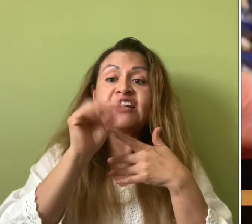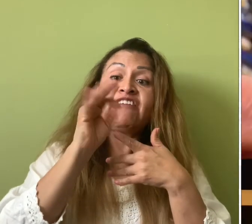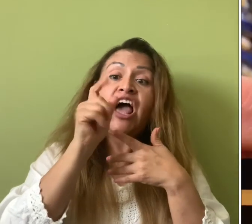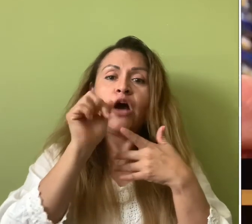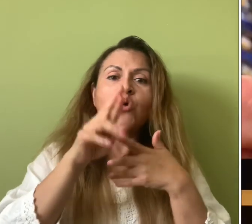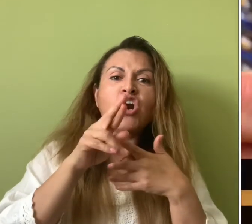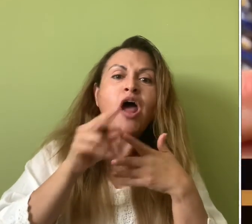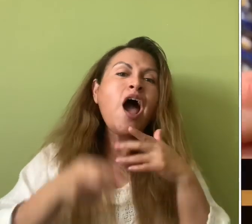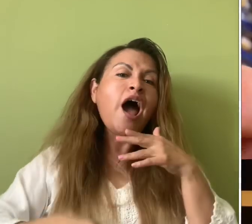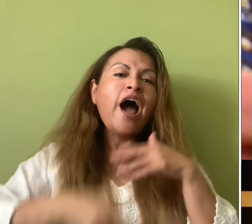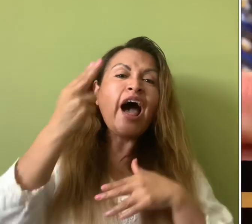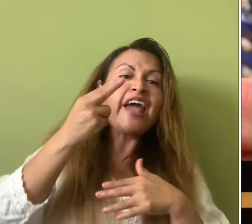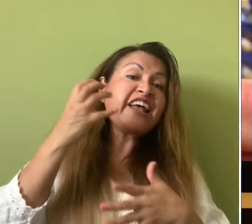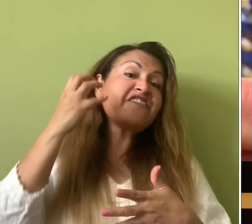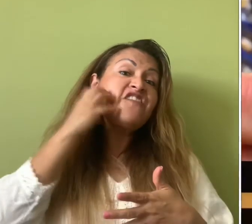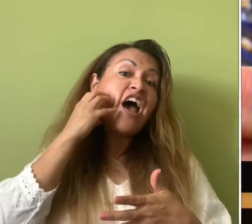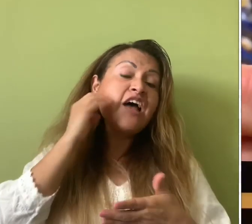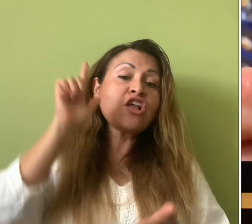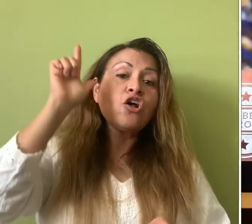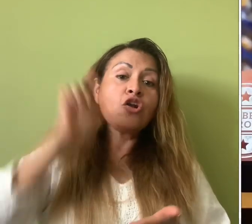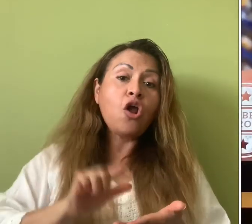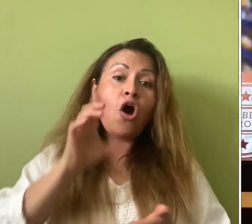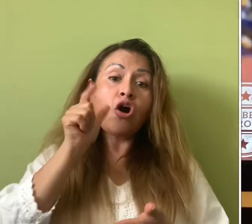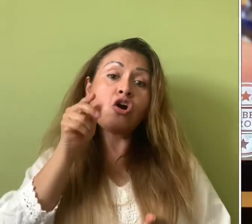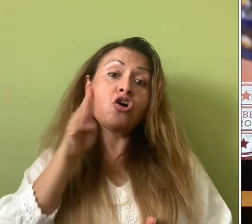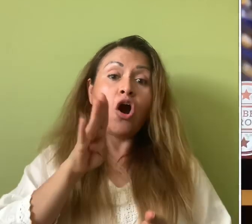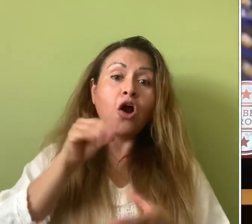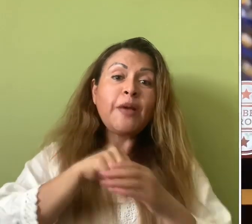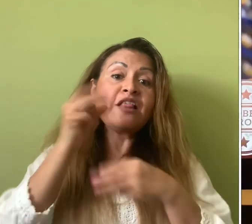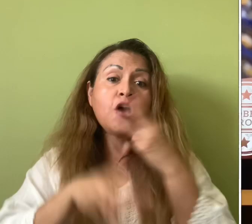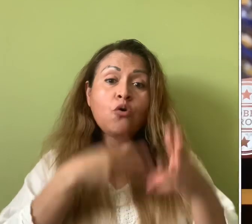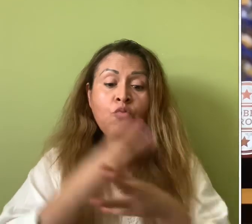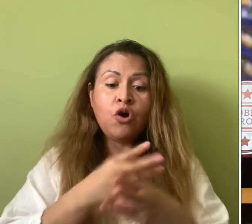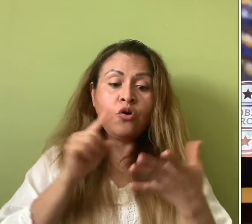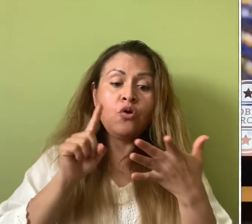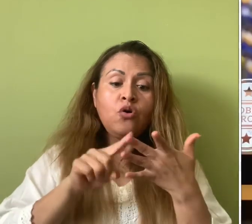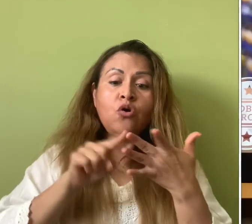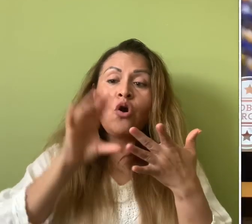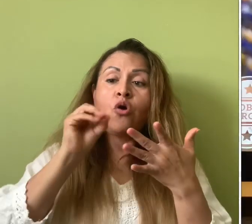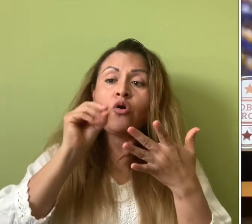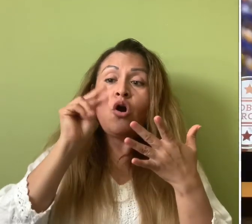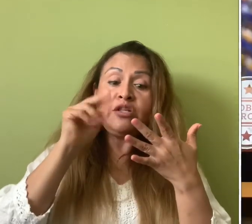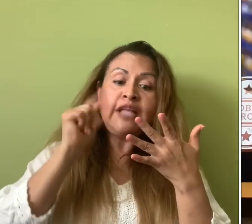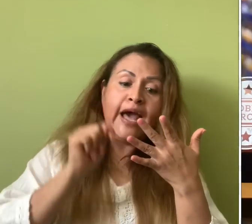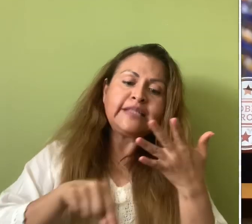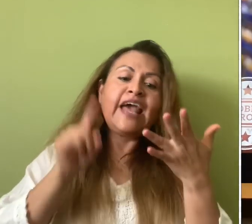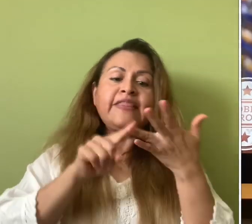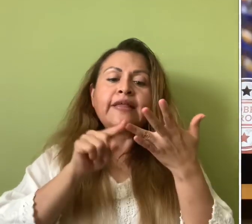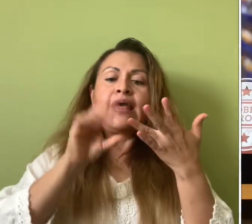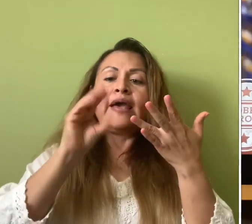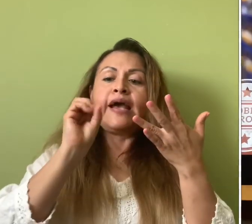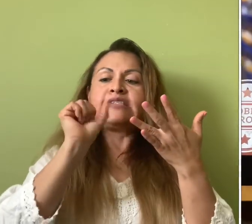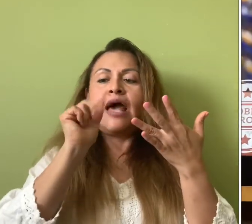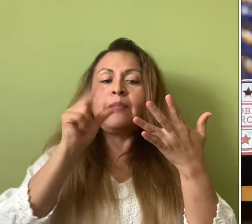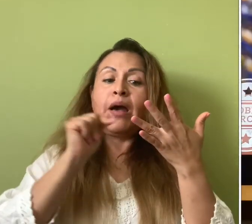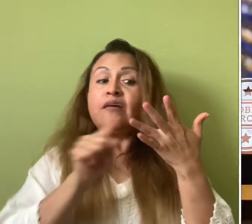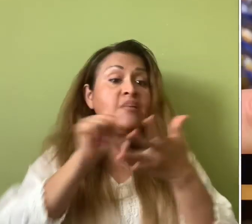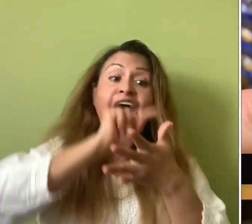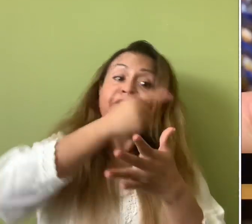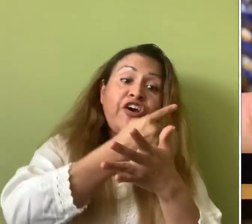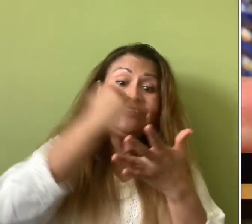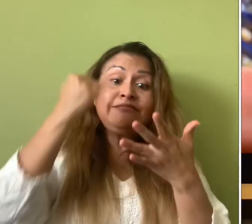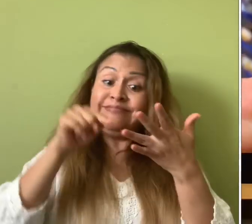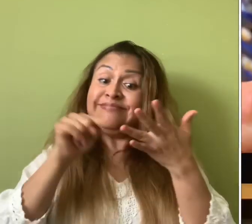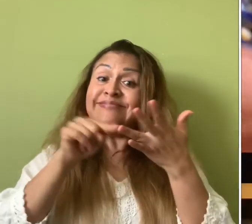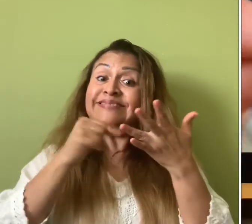are one of the highest fat, lowest carb nuts in the world. Coconut flour, then a little bit of cassava starch instead of putting that first,